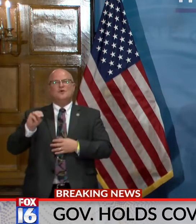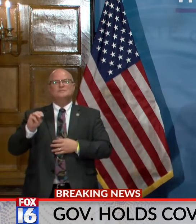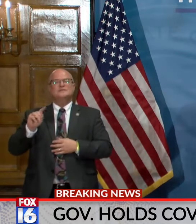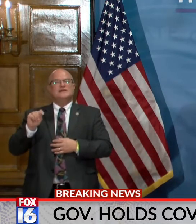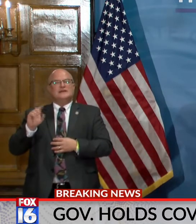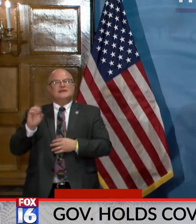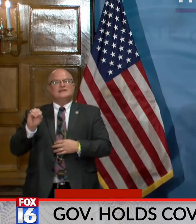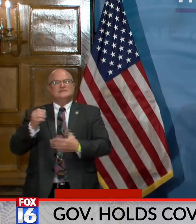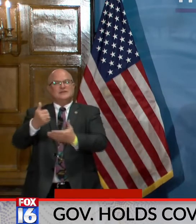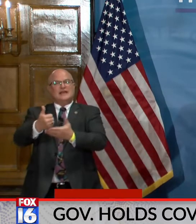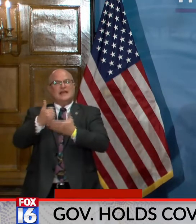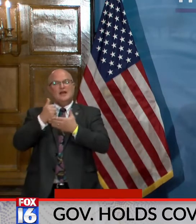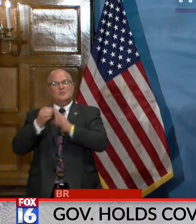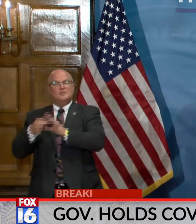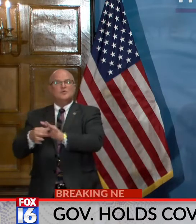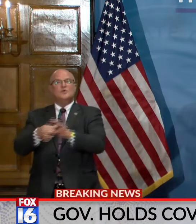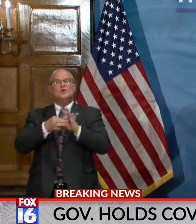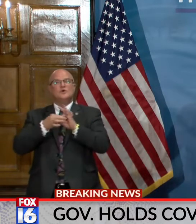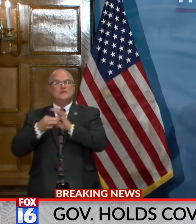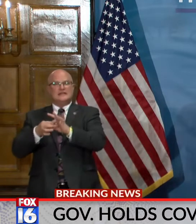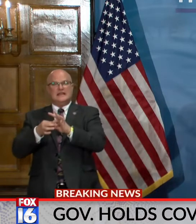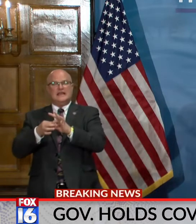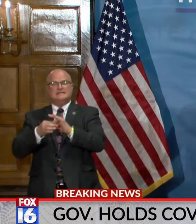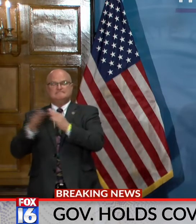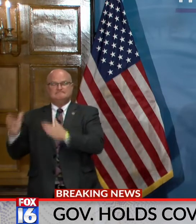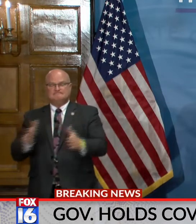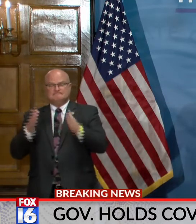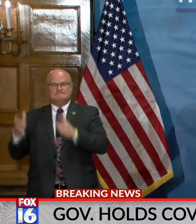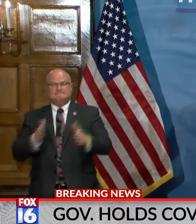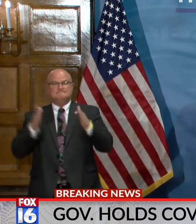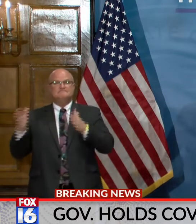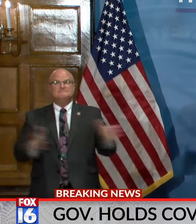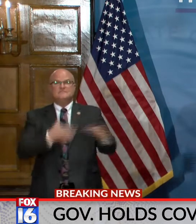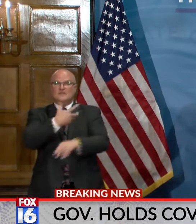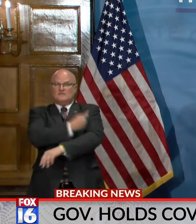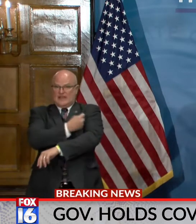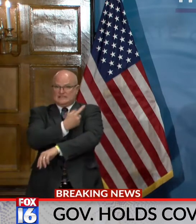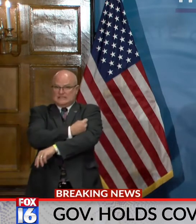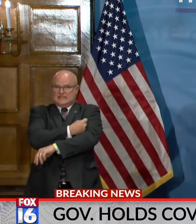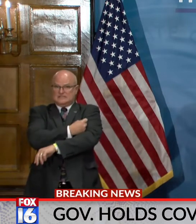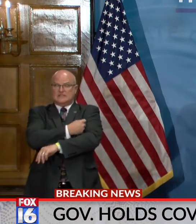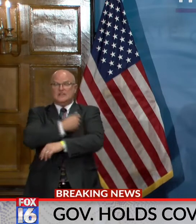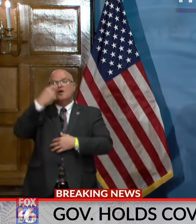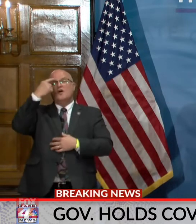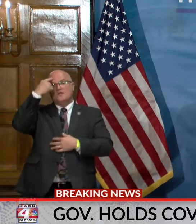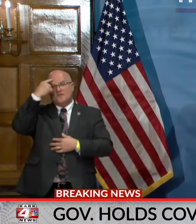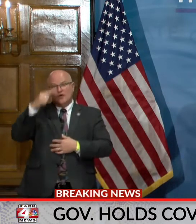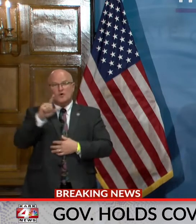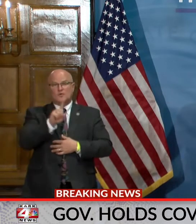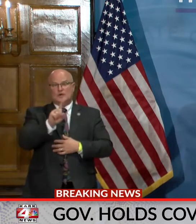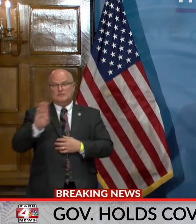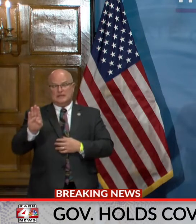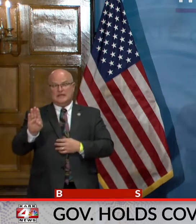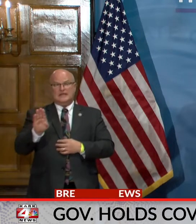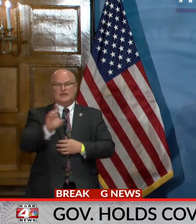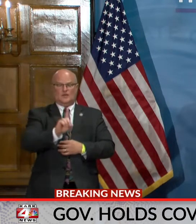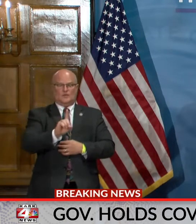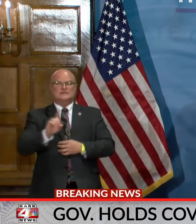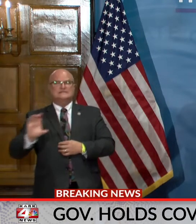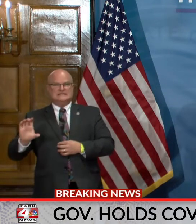to help coordinate the logistics of the vaccination initiative 4, 1B, and